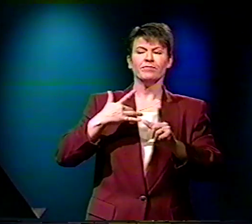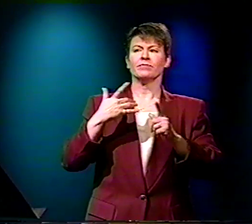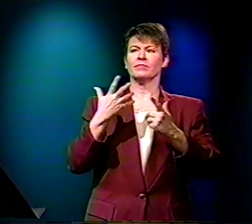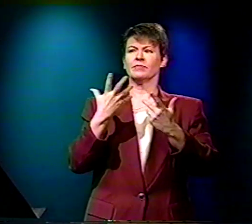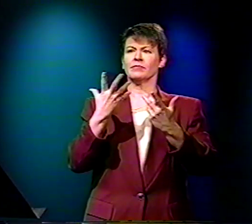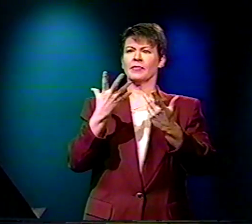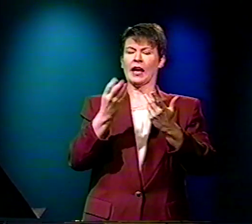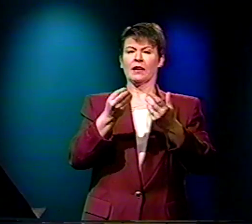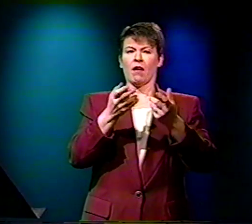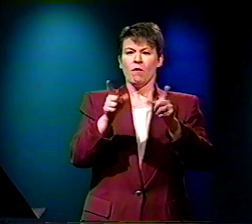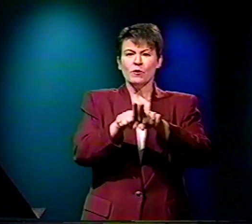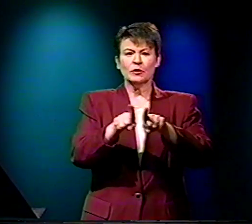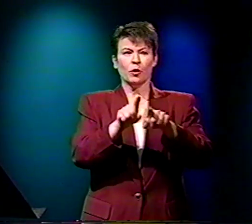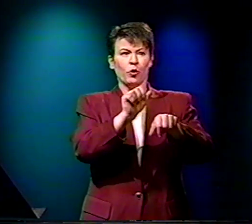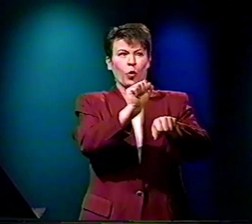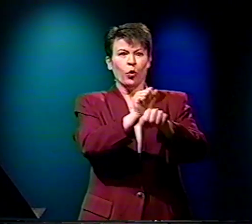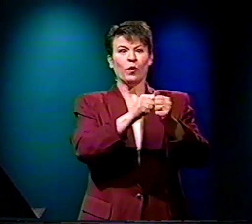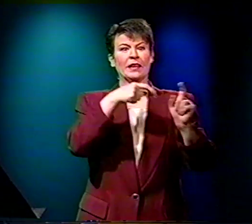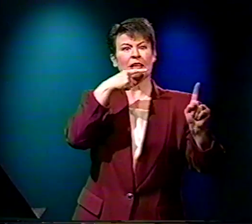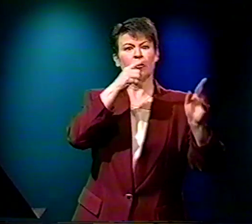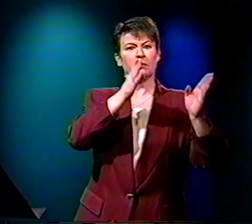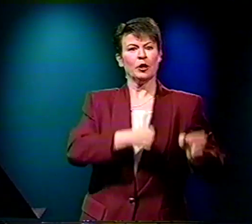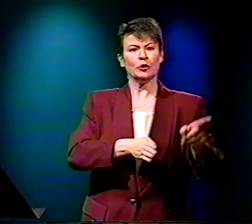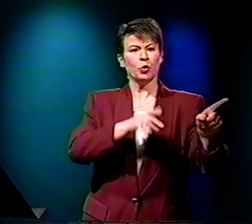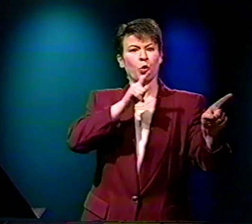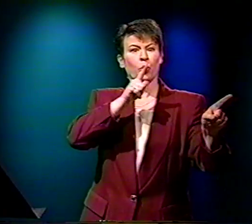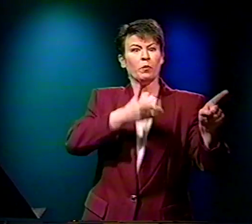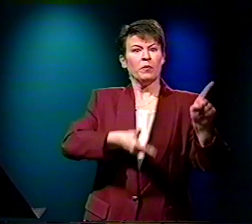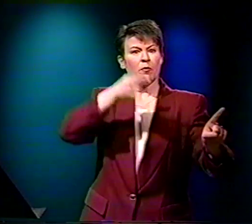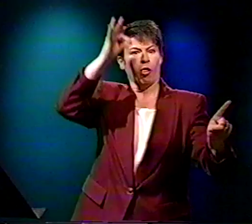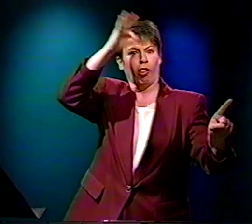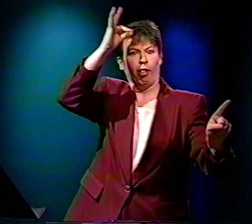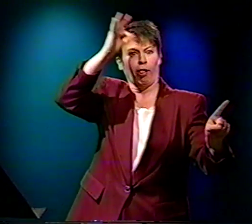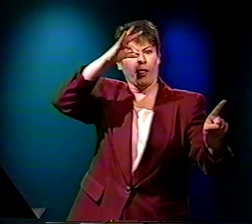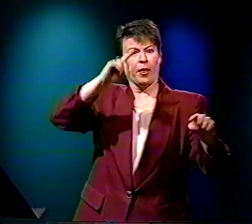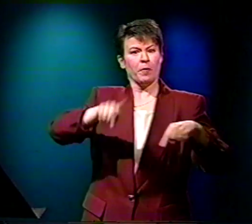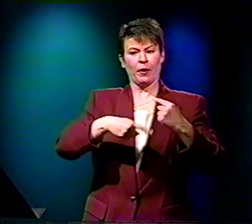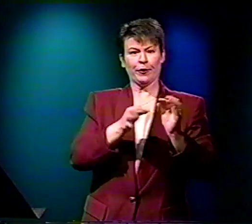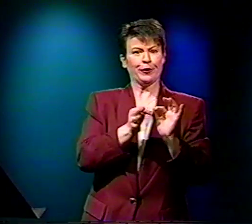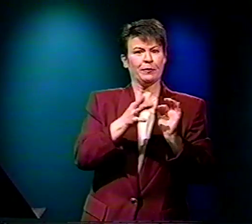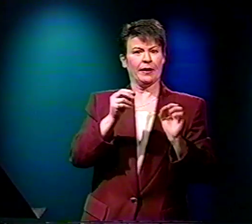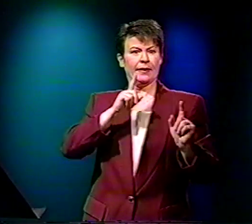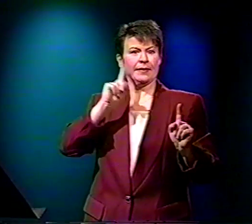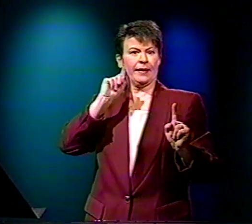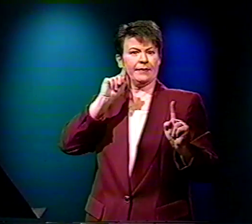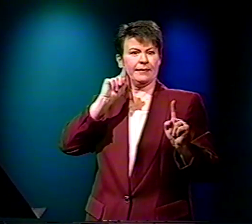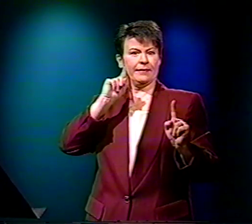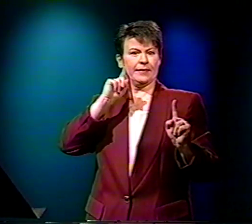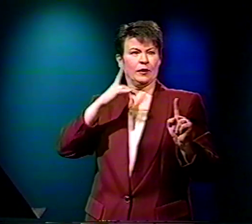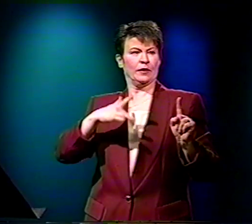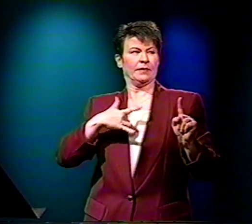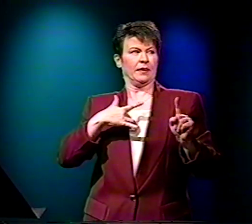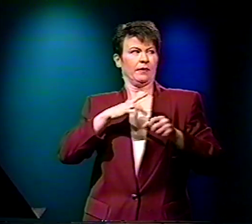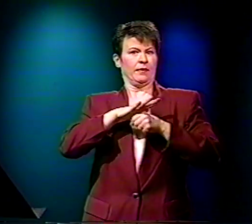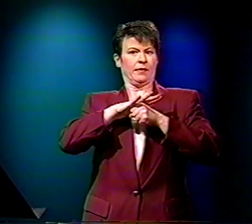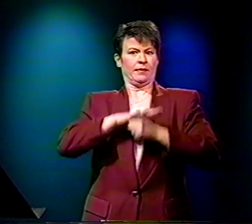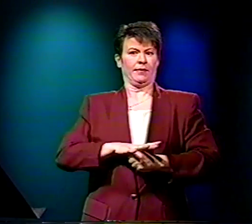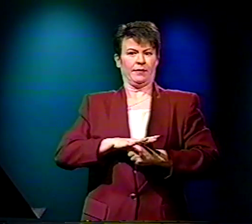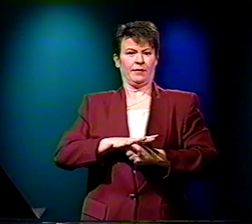They need to understand deaf people and their feelings, and they have to understand the hearing person who may not know anything about deafness